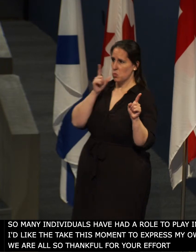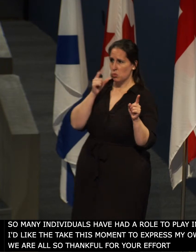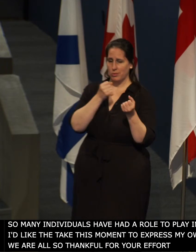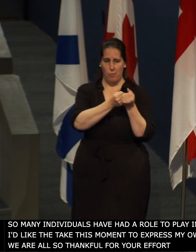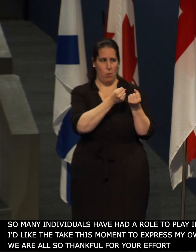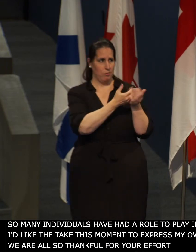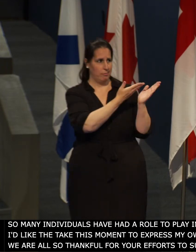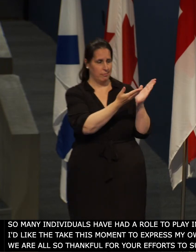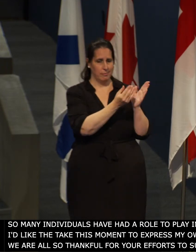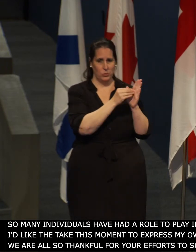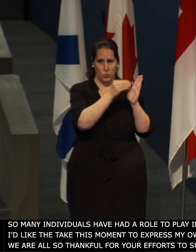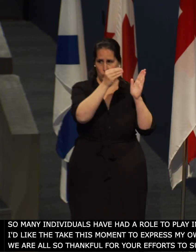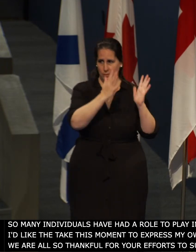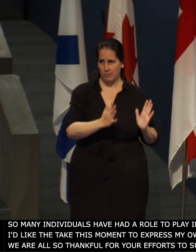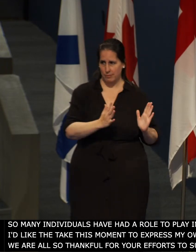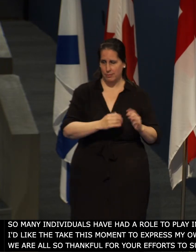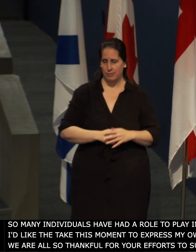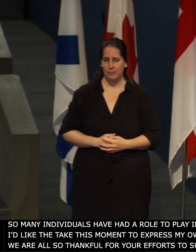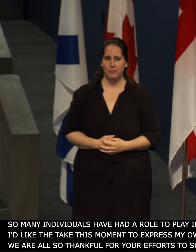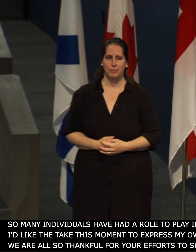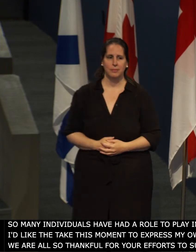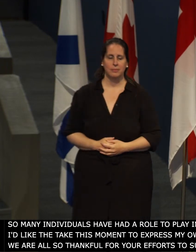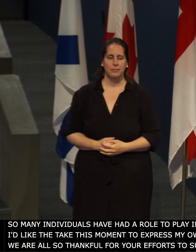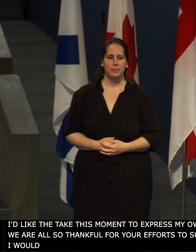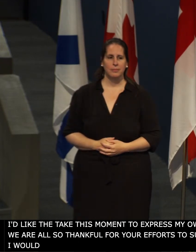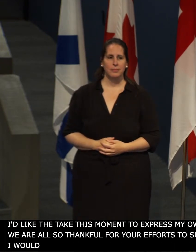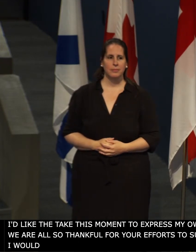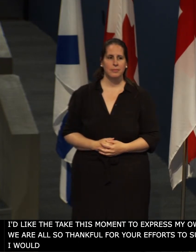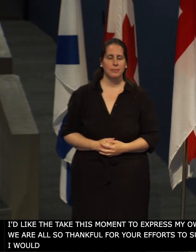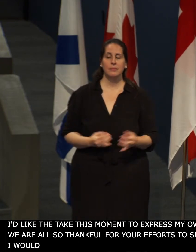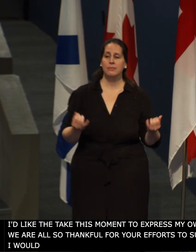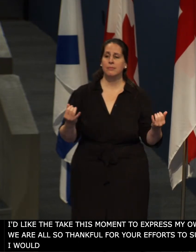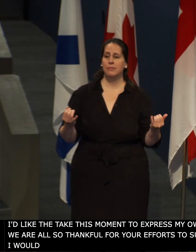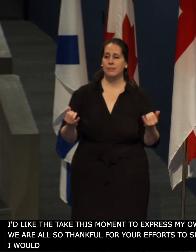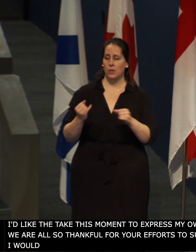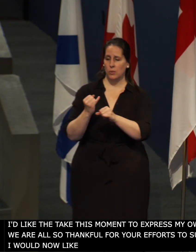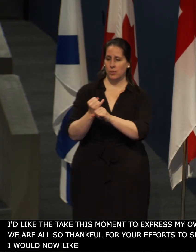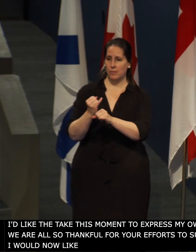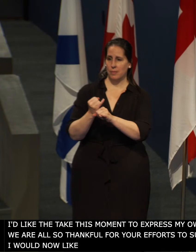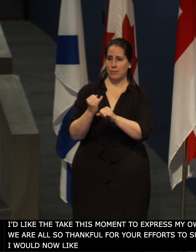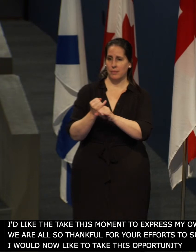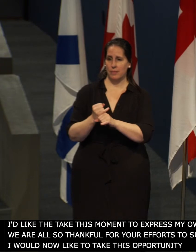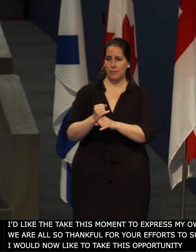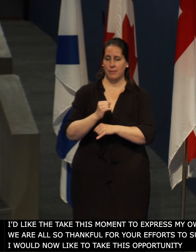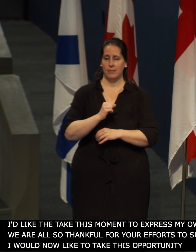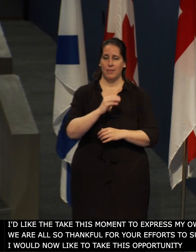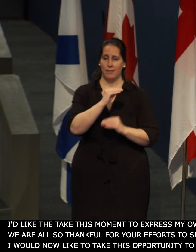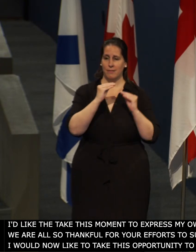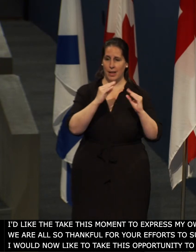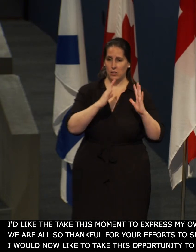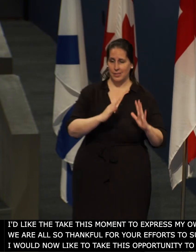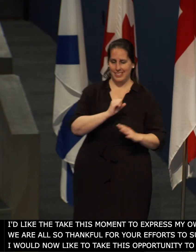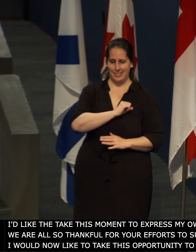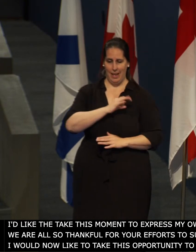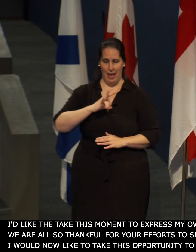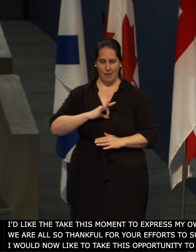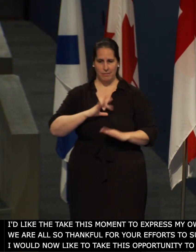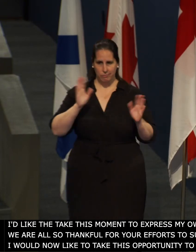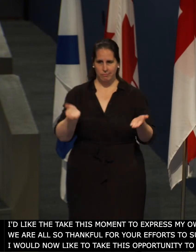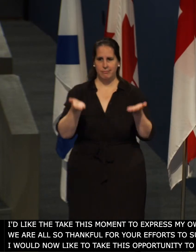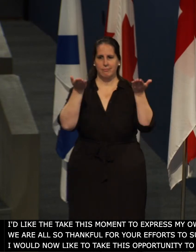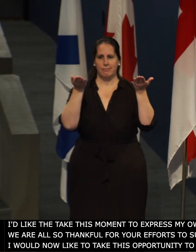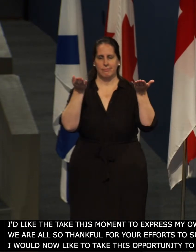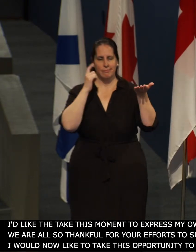learners. I would now like to take this opportunity to ask our campus faculty and staff to stand and be